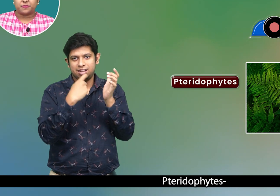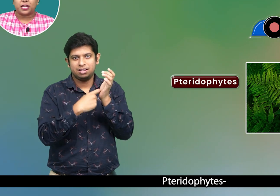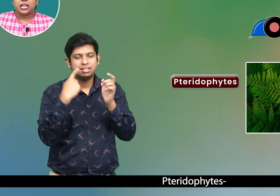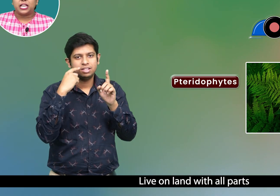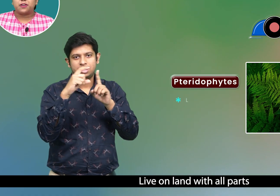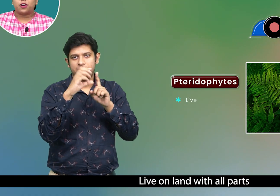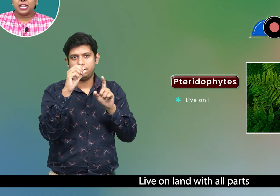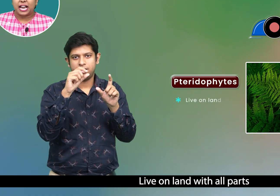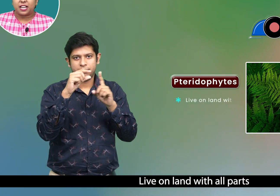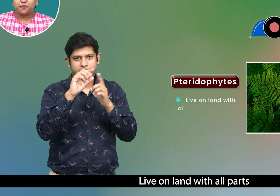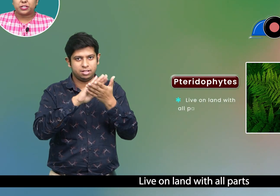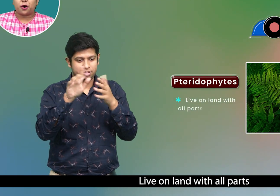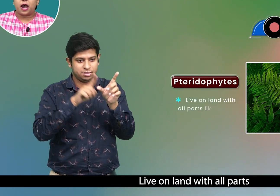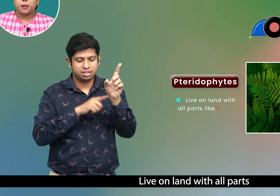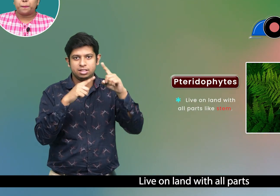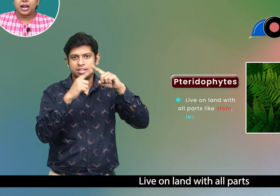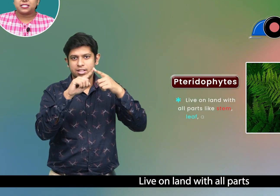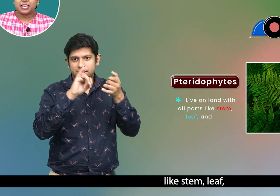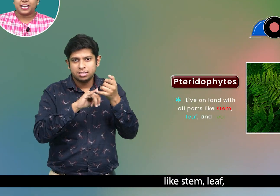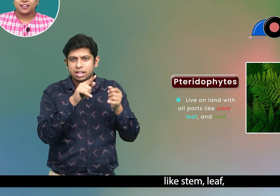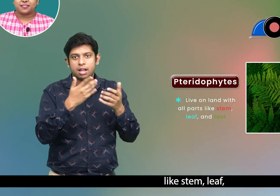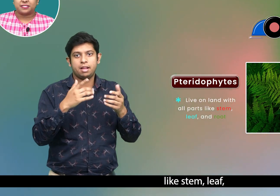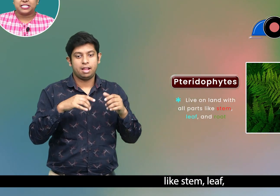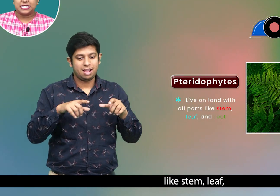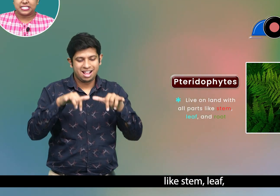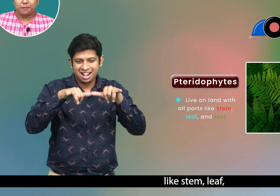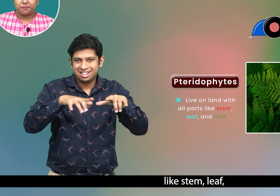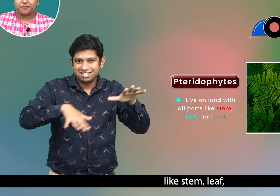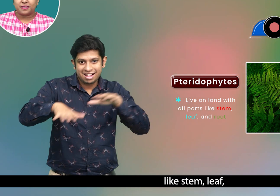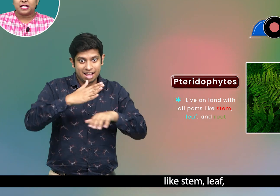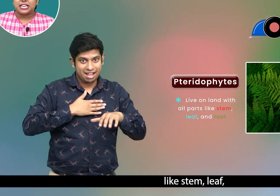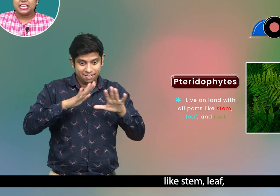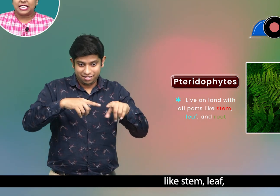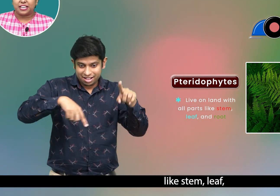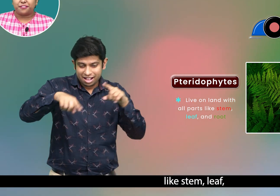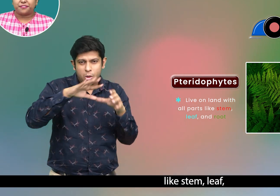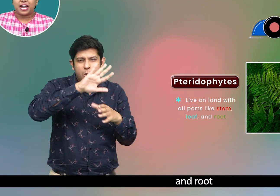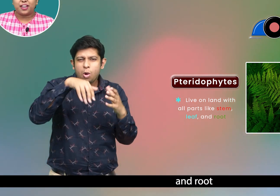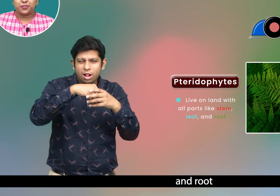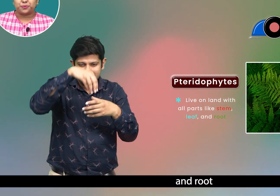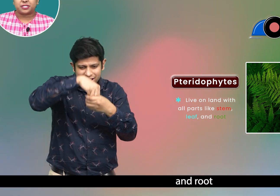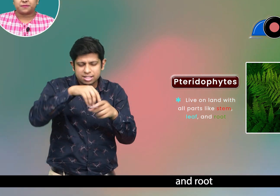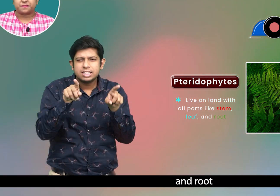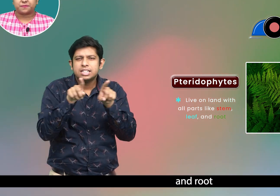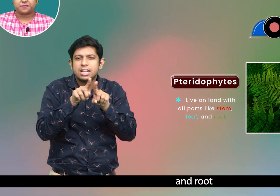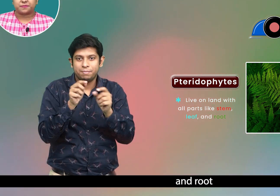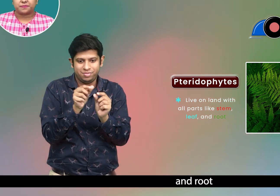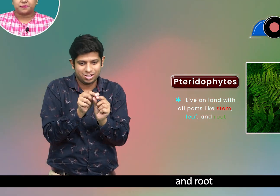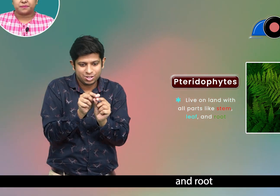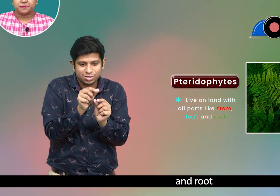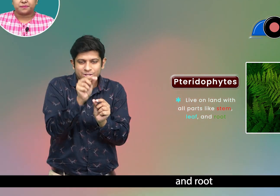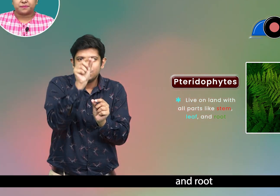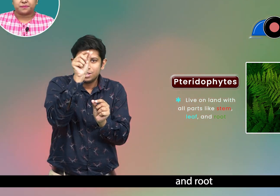Pteridophytes live on land with all parts like stem, leaf and root.